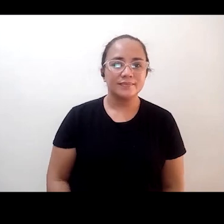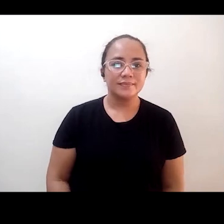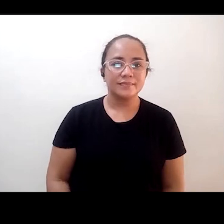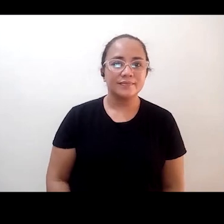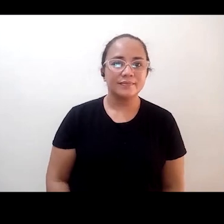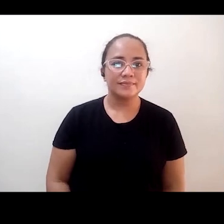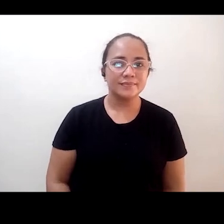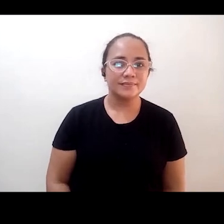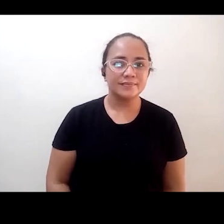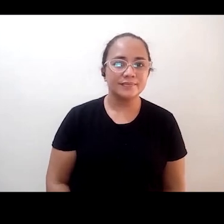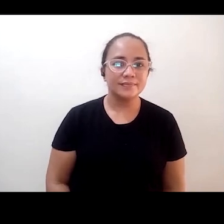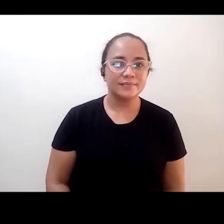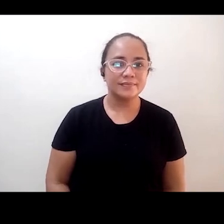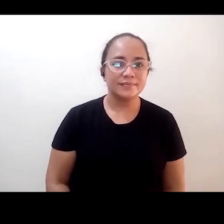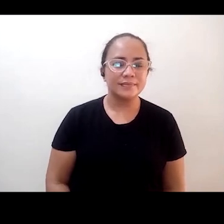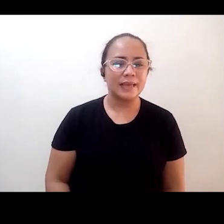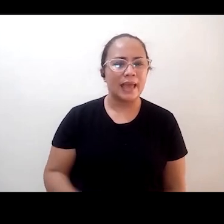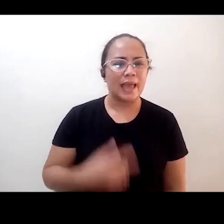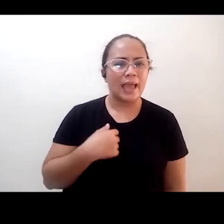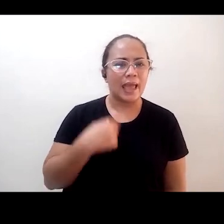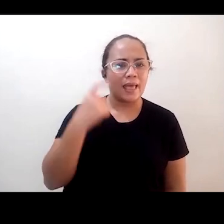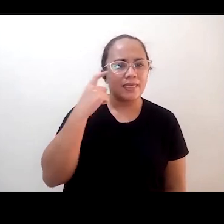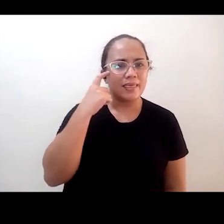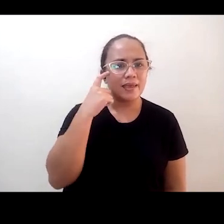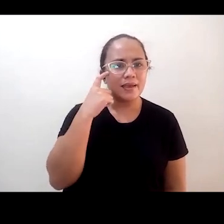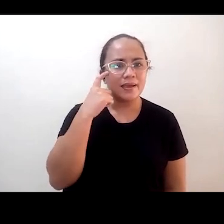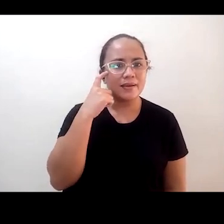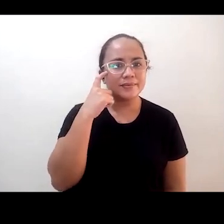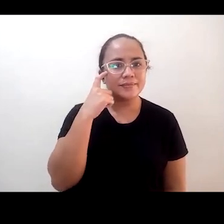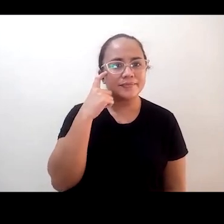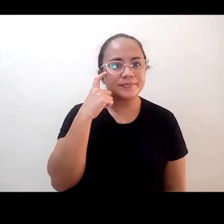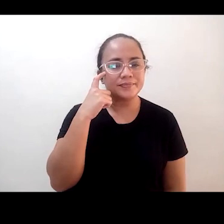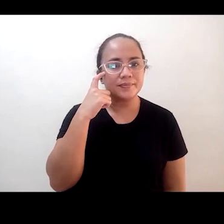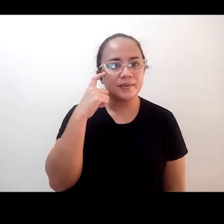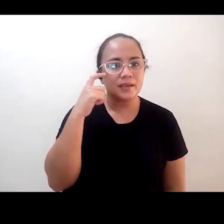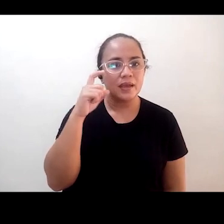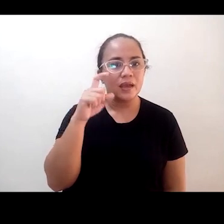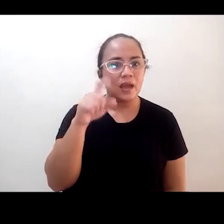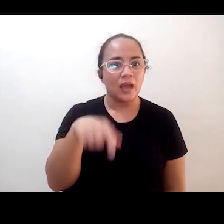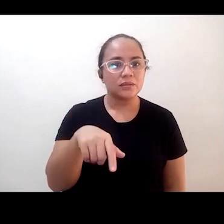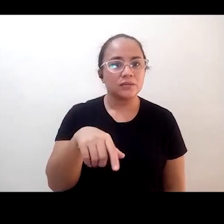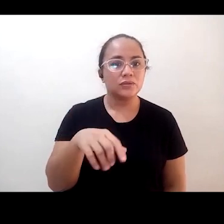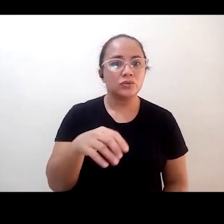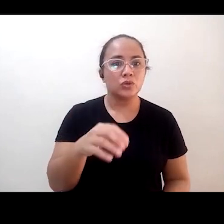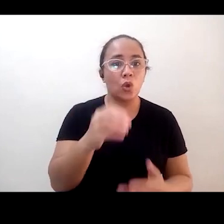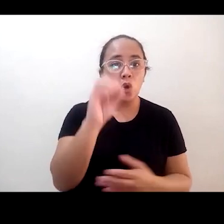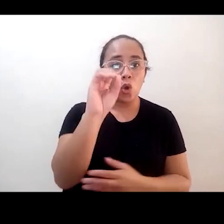I think this should be, instead of object, it should be predicate